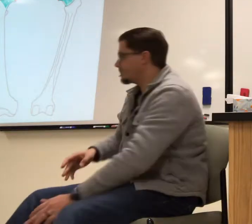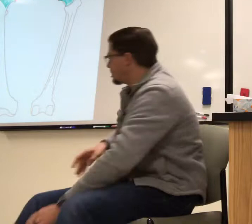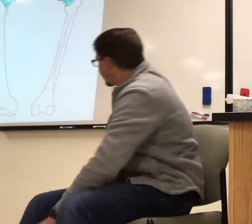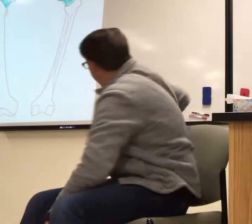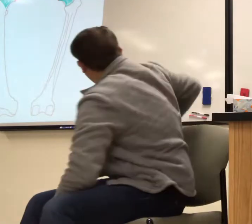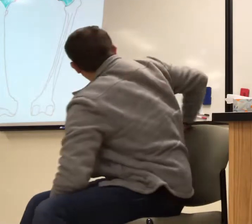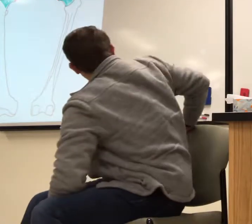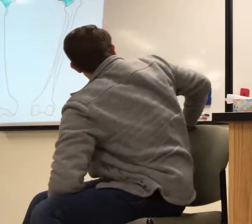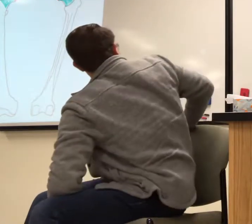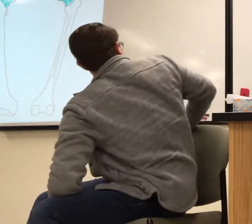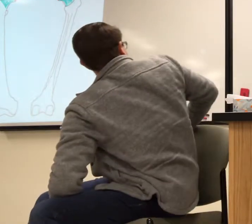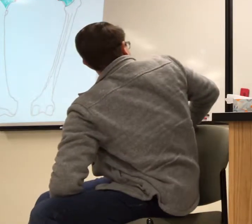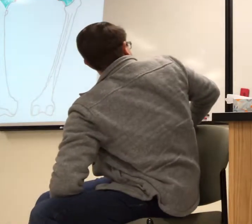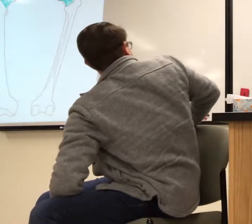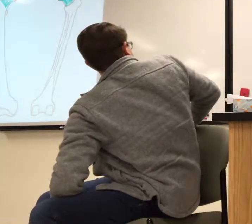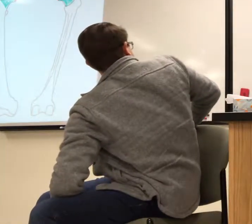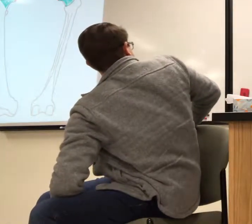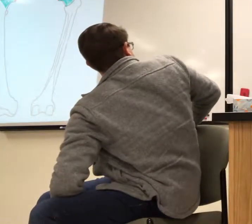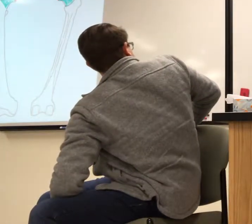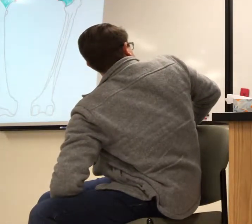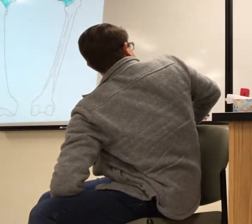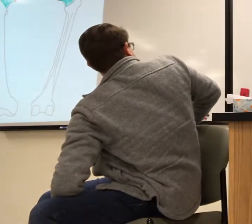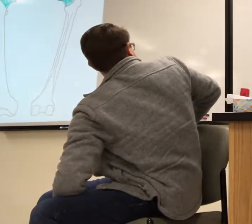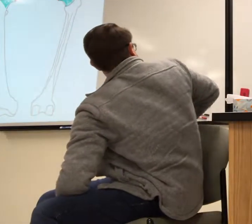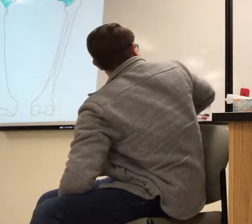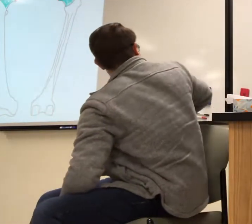Trochanters. That's 2 structures.